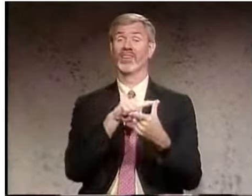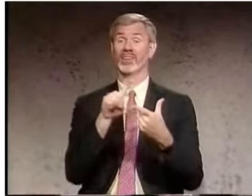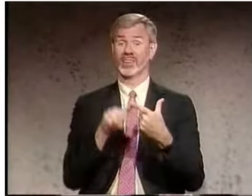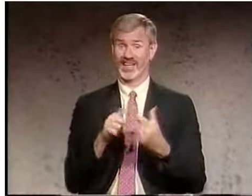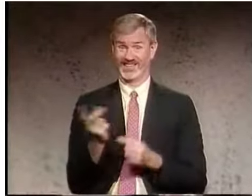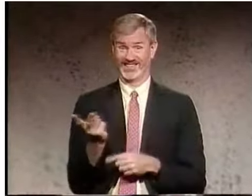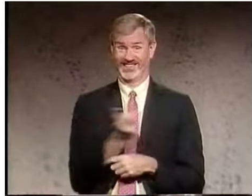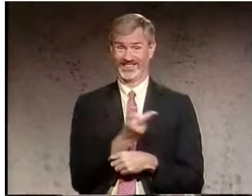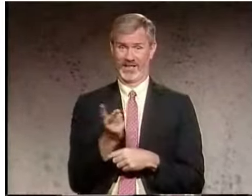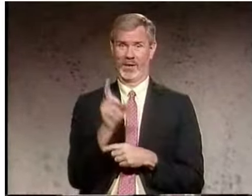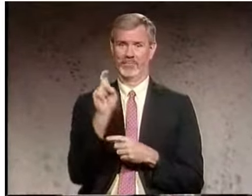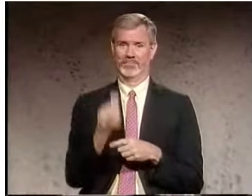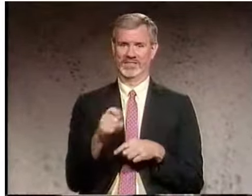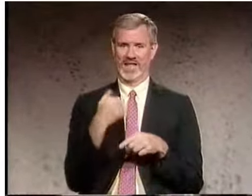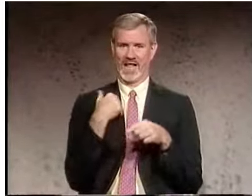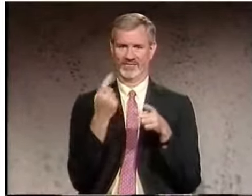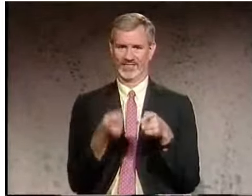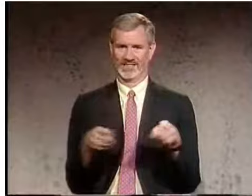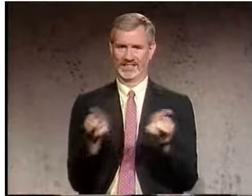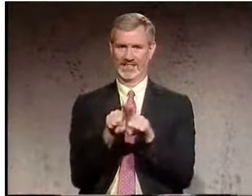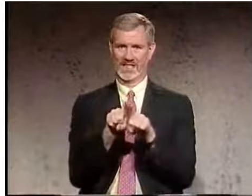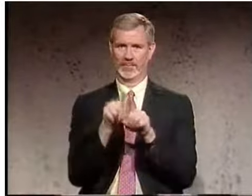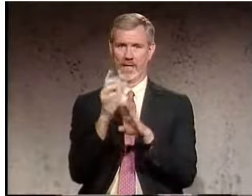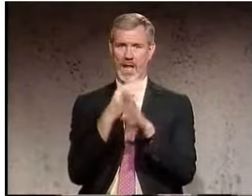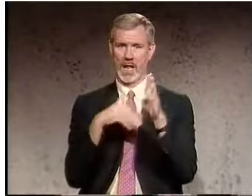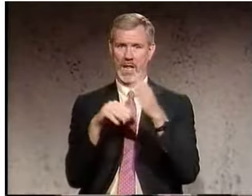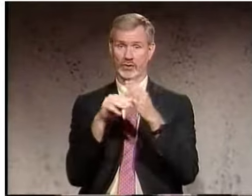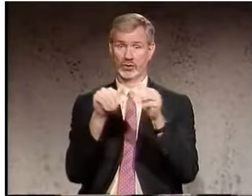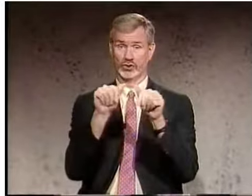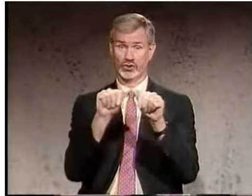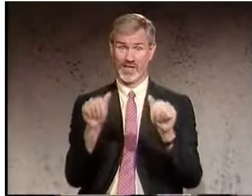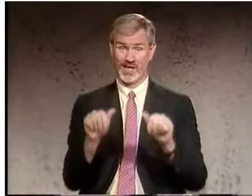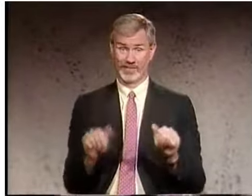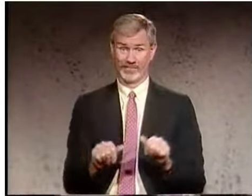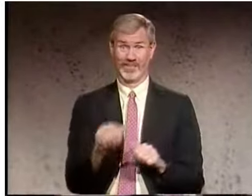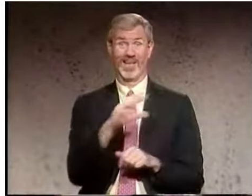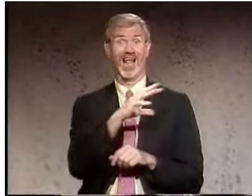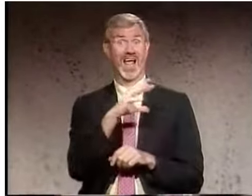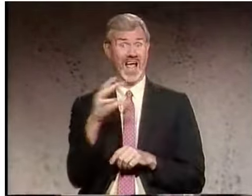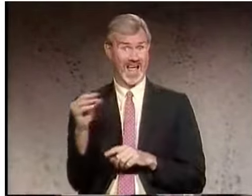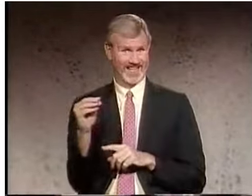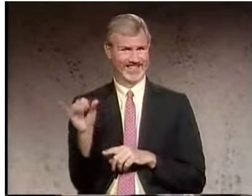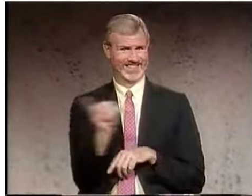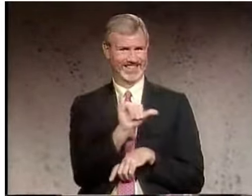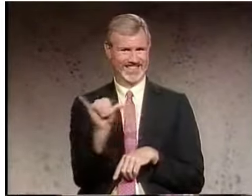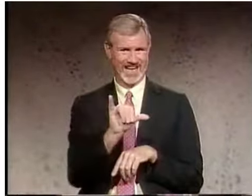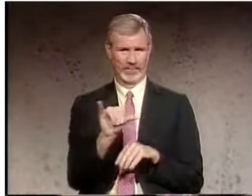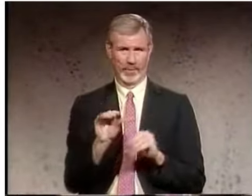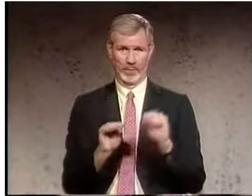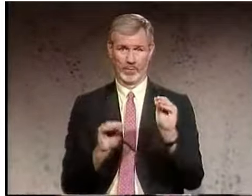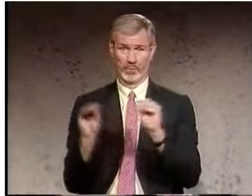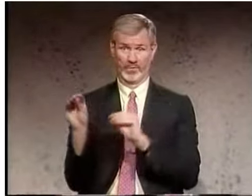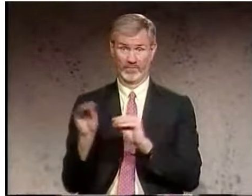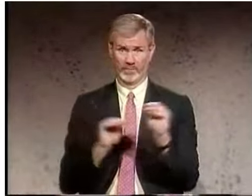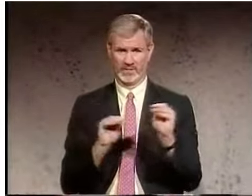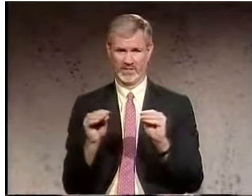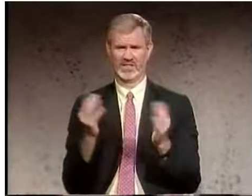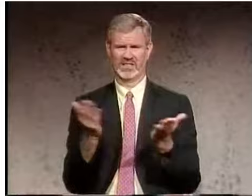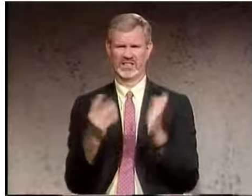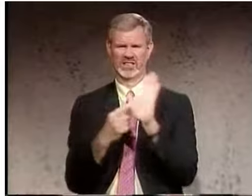So first there are signs that have both hands moving. And then there are signs that have